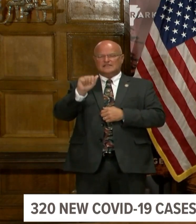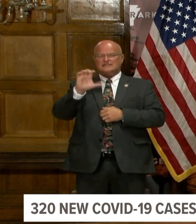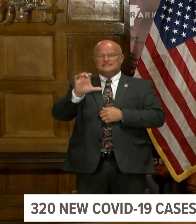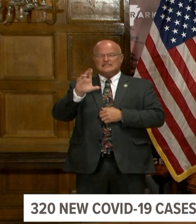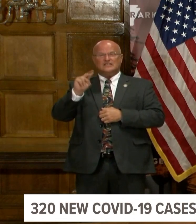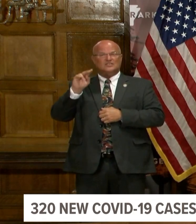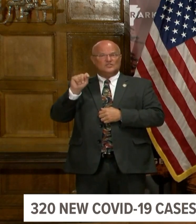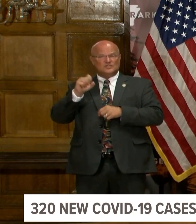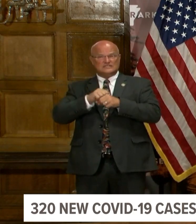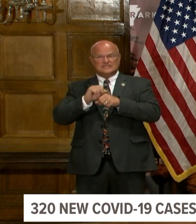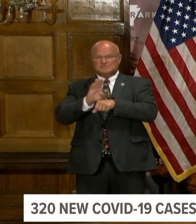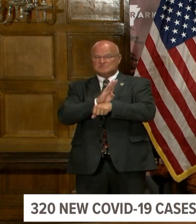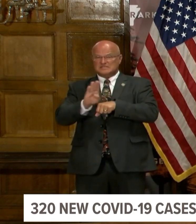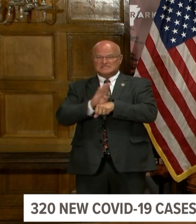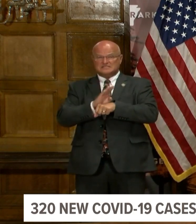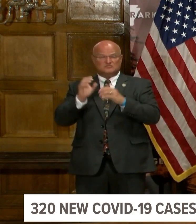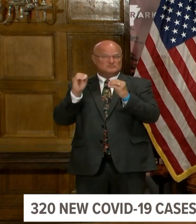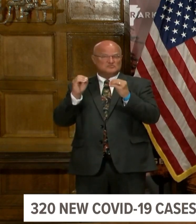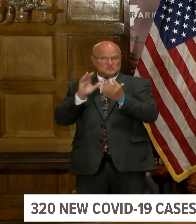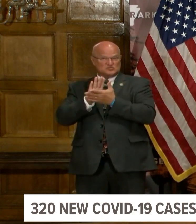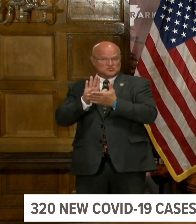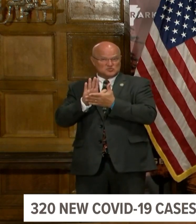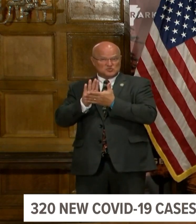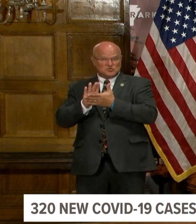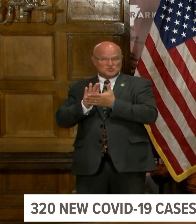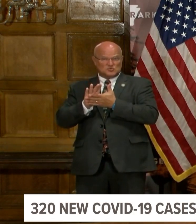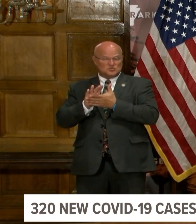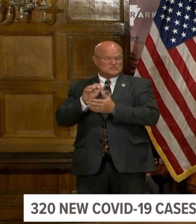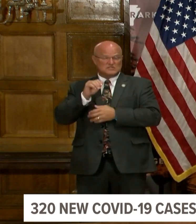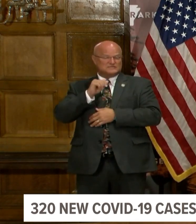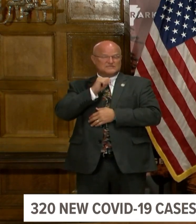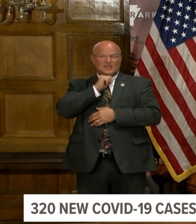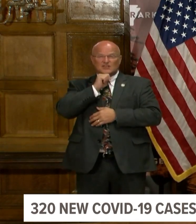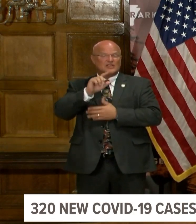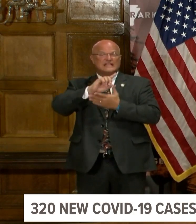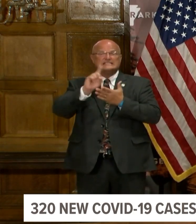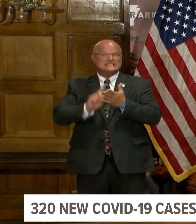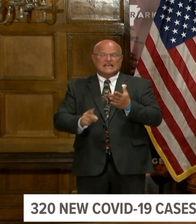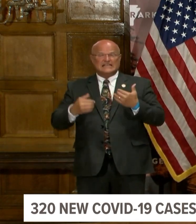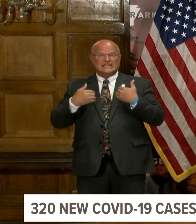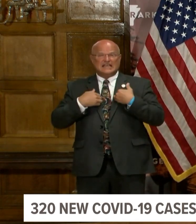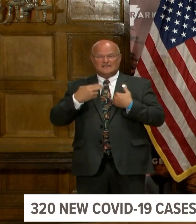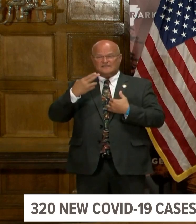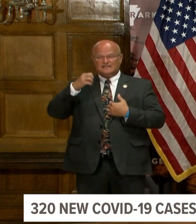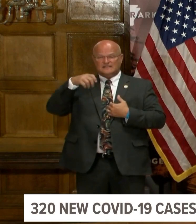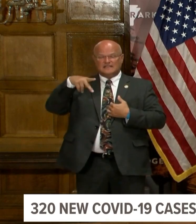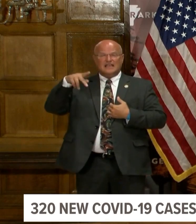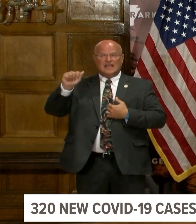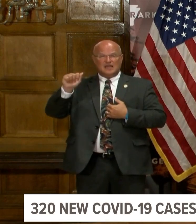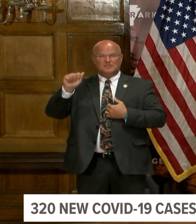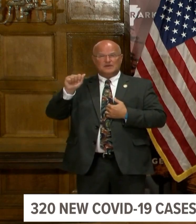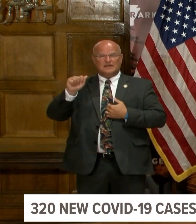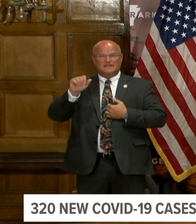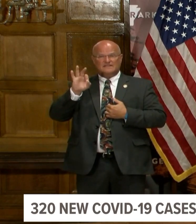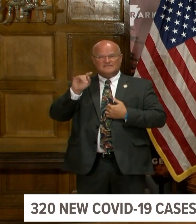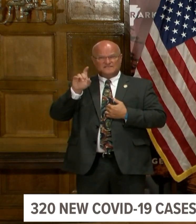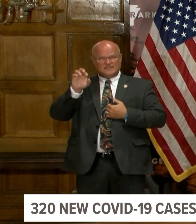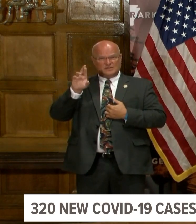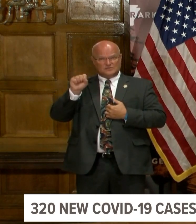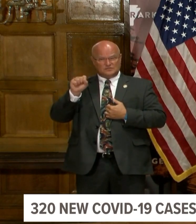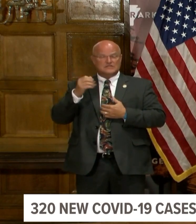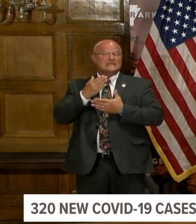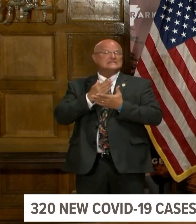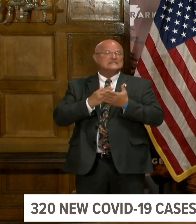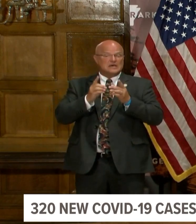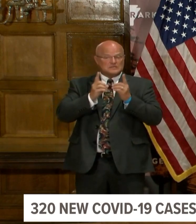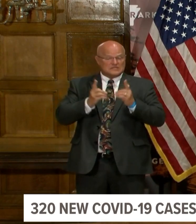in commercial facilities or education facilities are not designed to have HEPA filtration. There are some